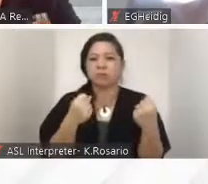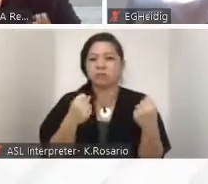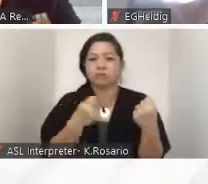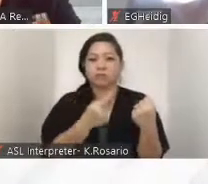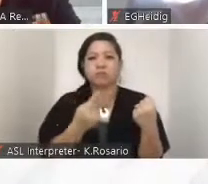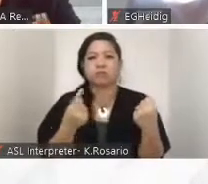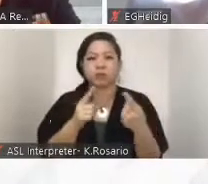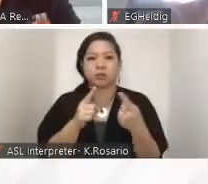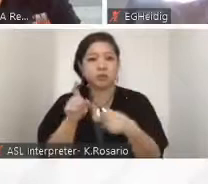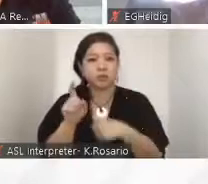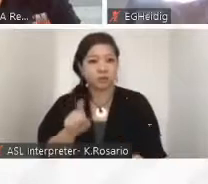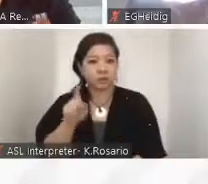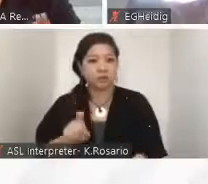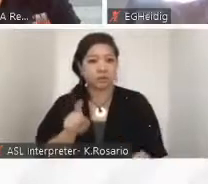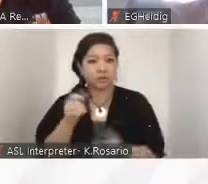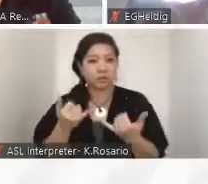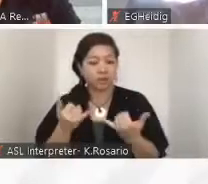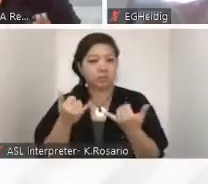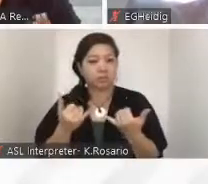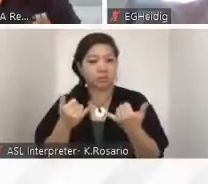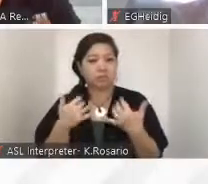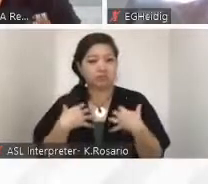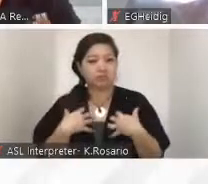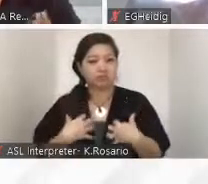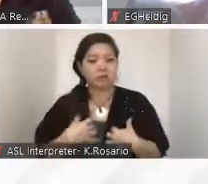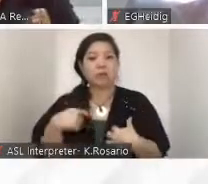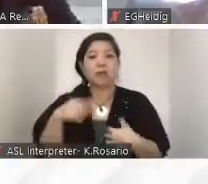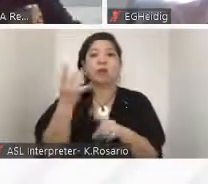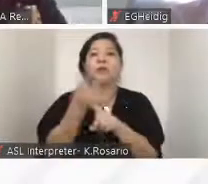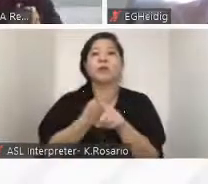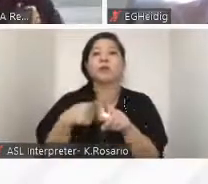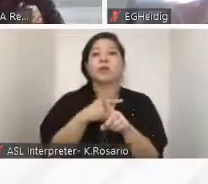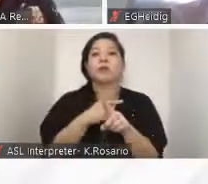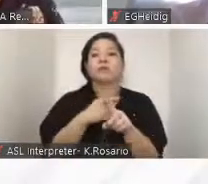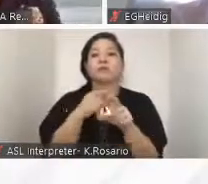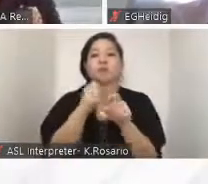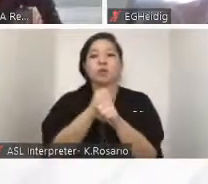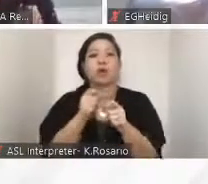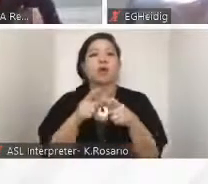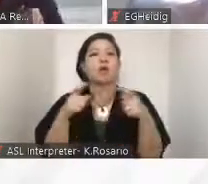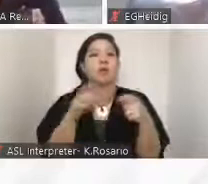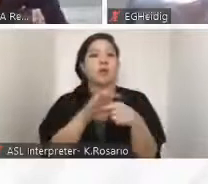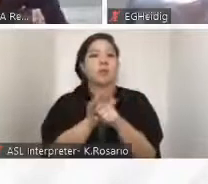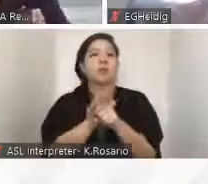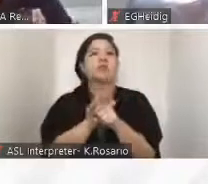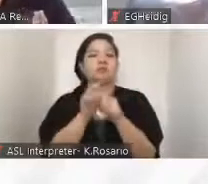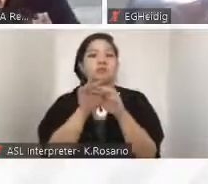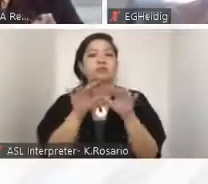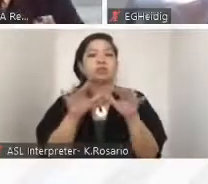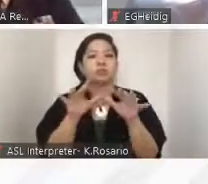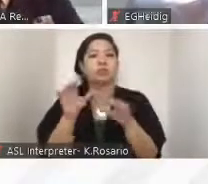to their knees. For 8 months, we have been battling the largest crisis in the world, and that is